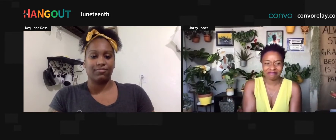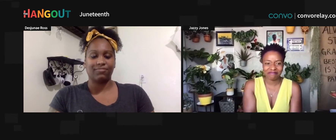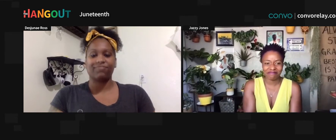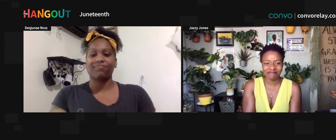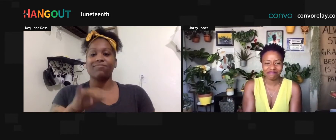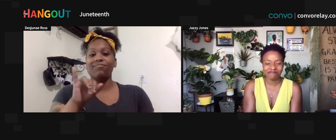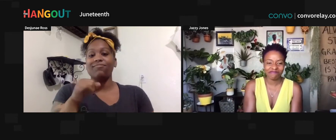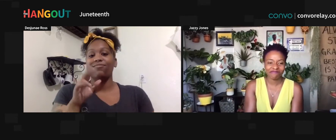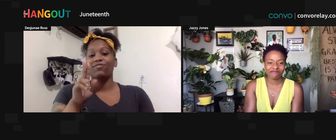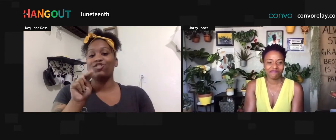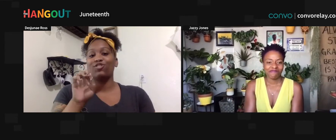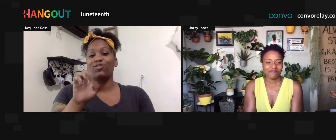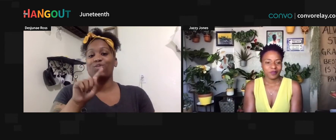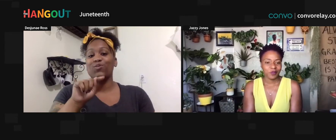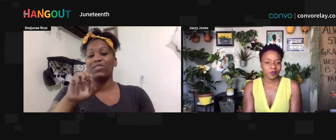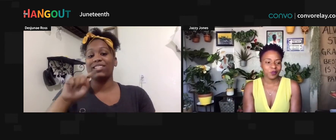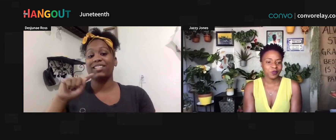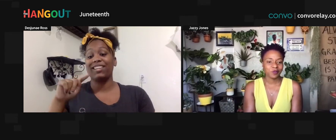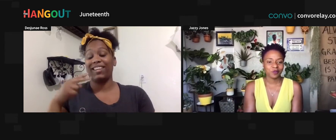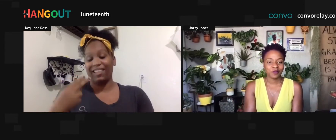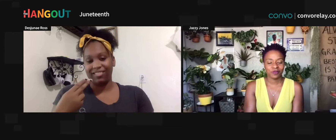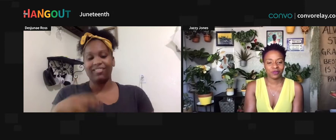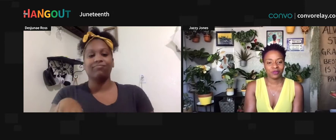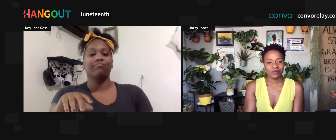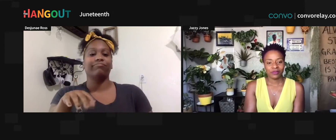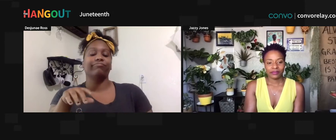Let's address that first.